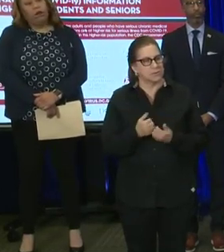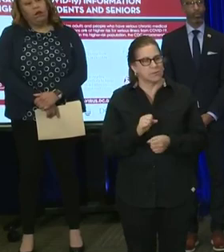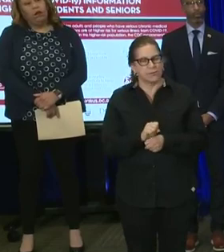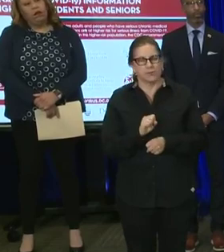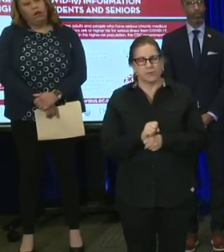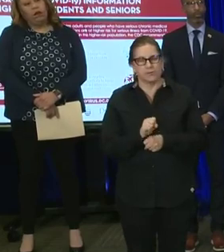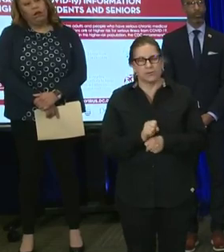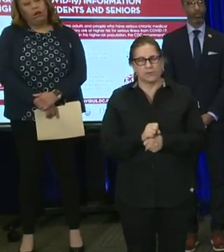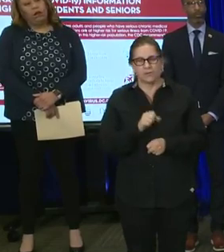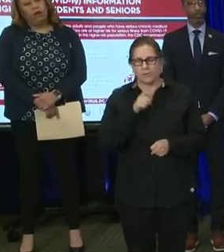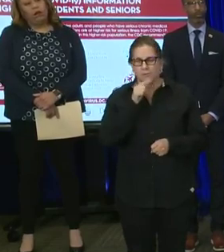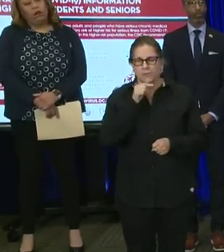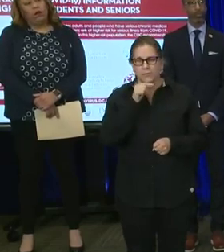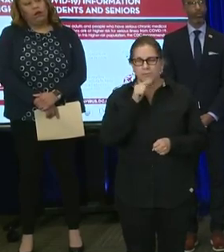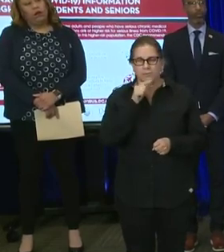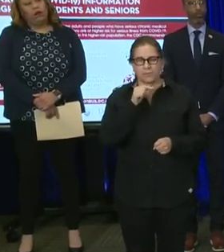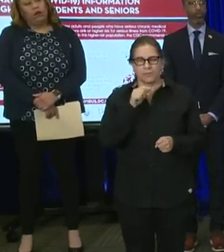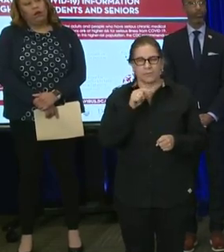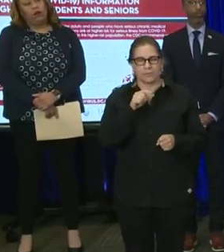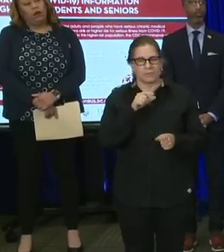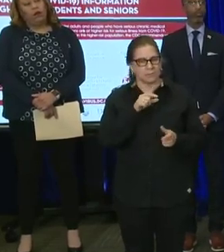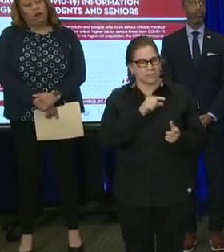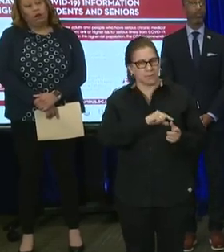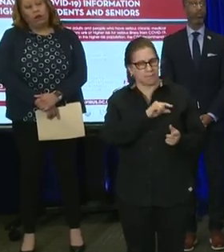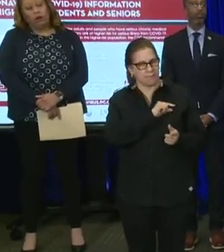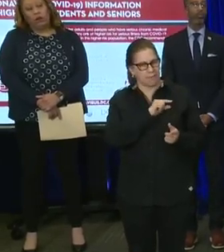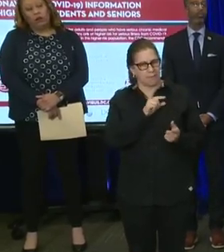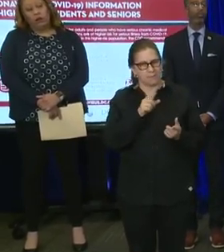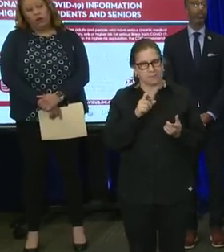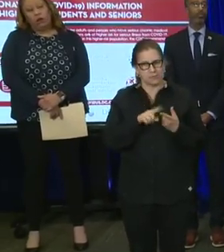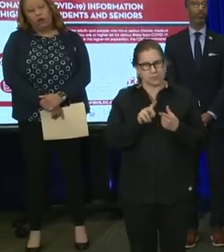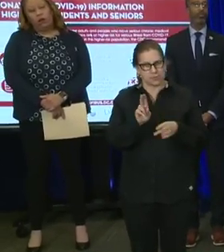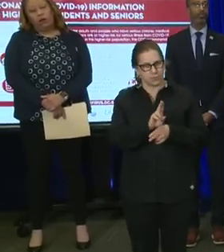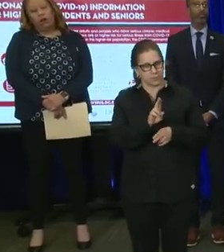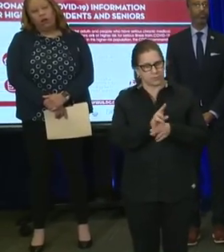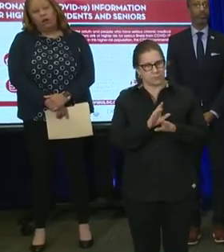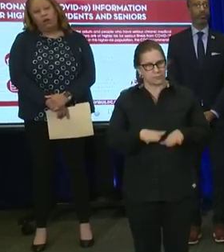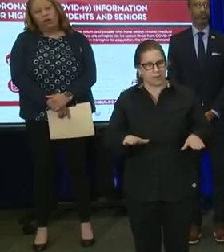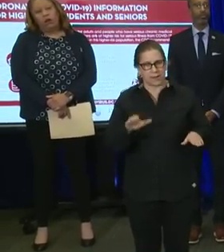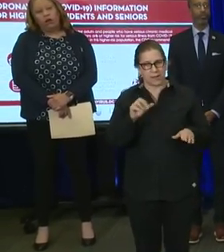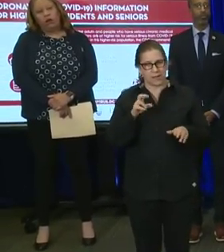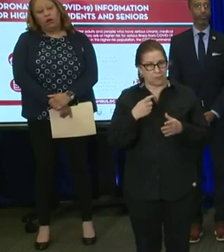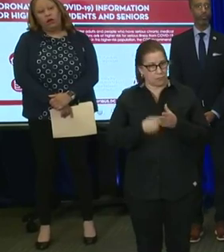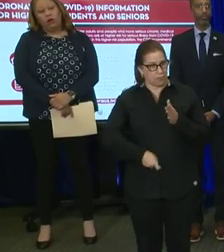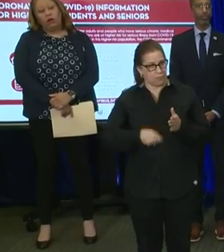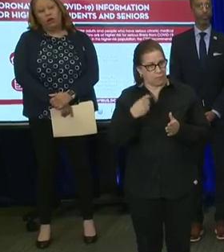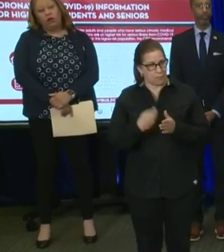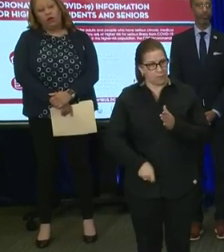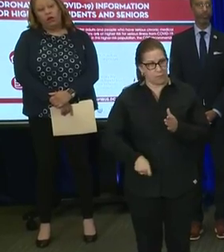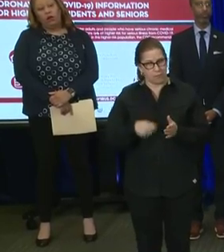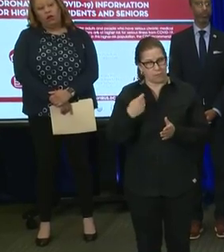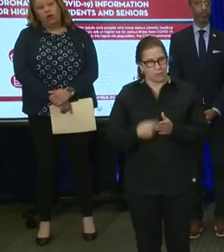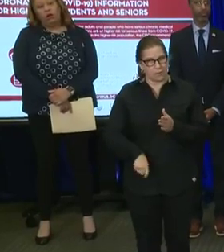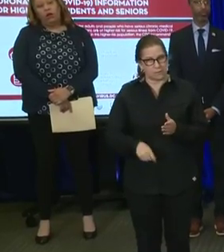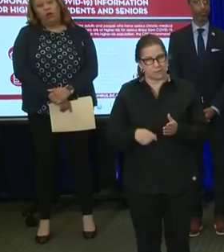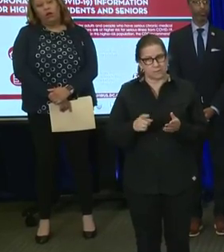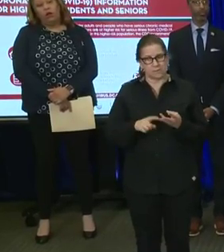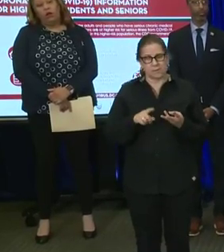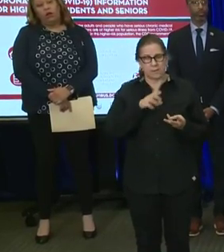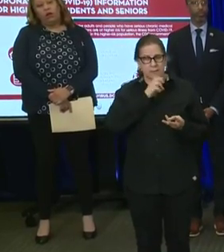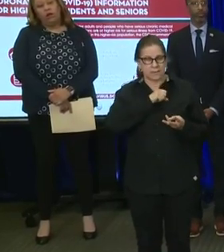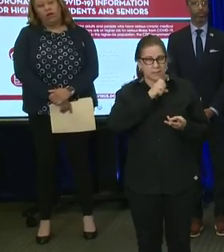much will they cost, if any details around that, and if kids older than typical child care age would be able to